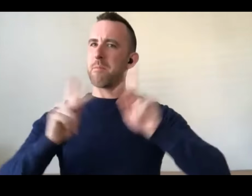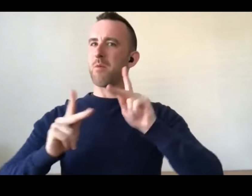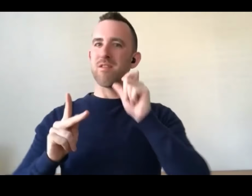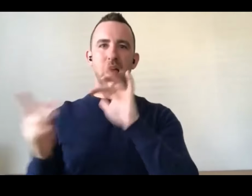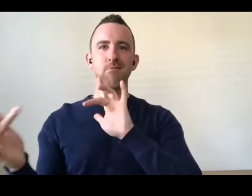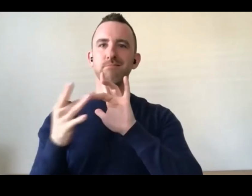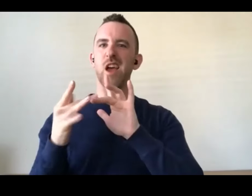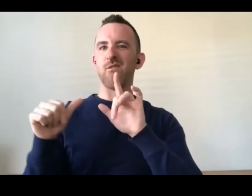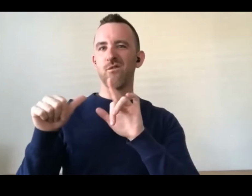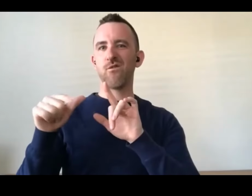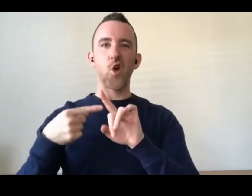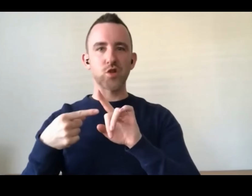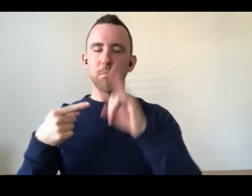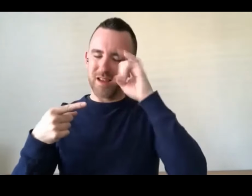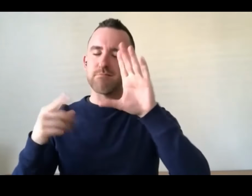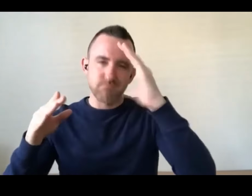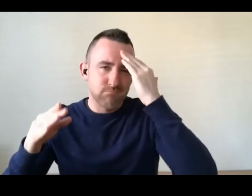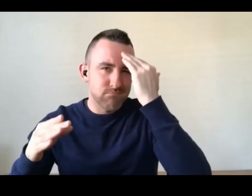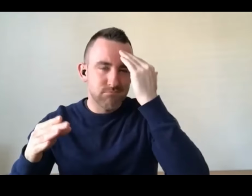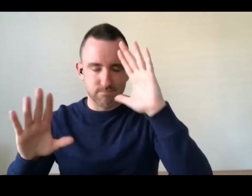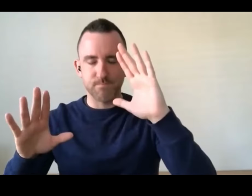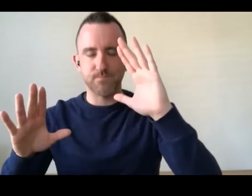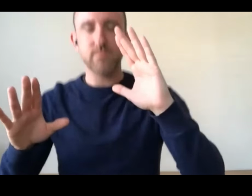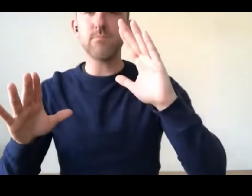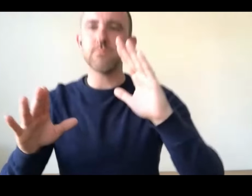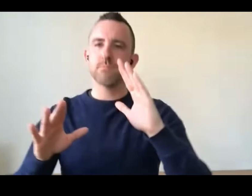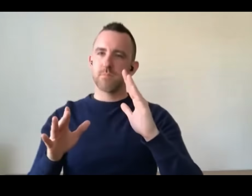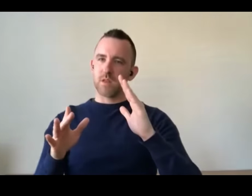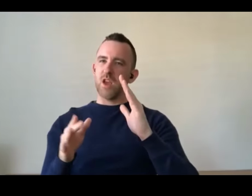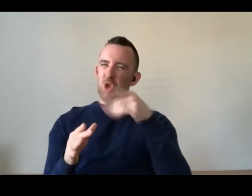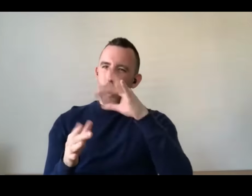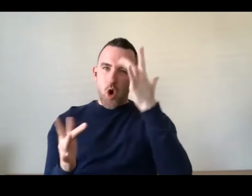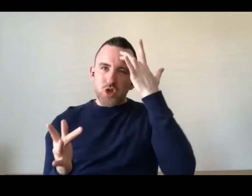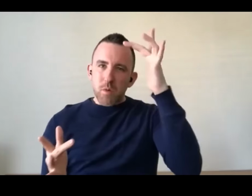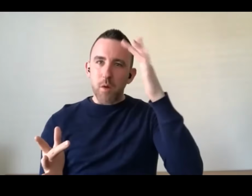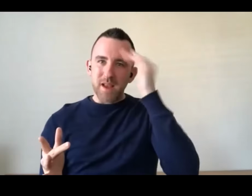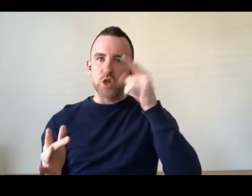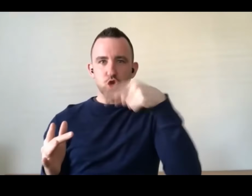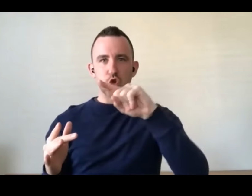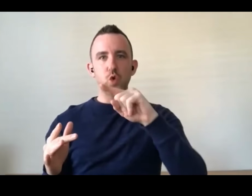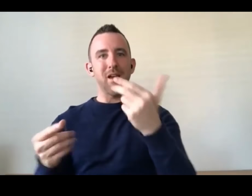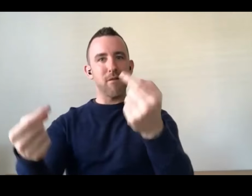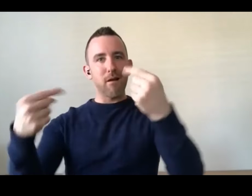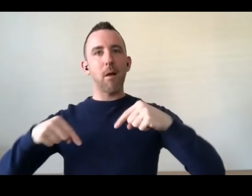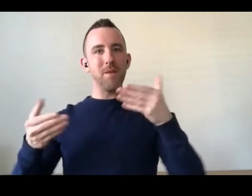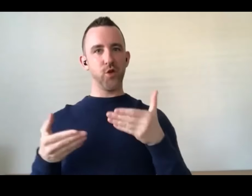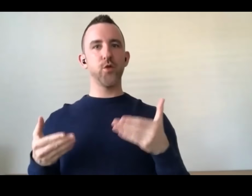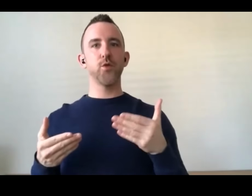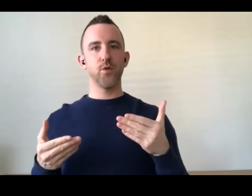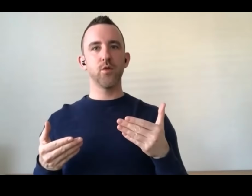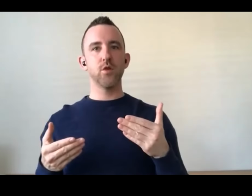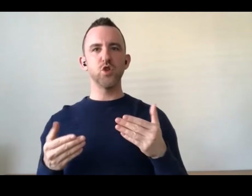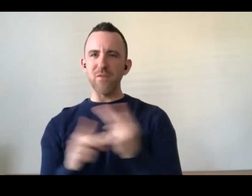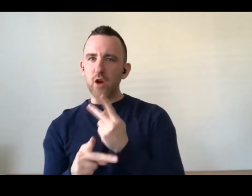at first. Sometimes it takes them a little bit, or they're a little worried. You guys are smart because you folks have come here to find out